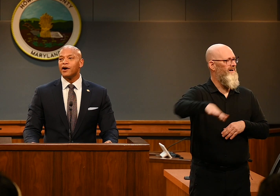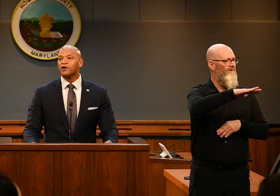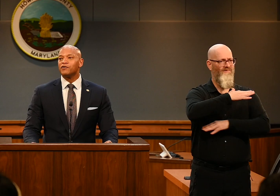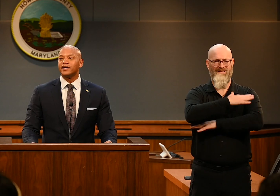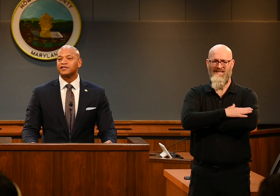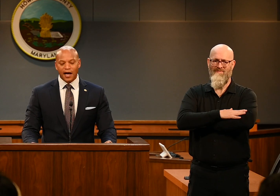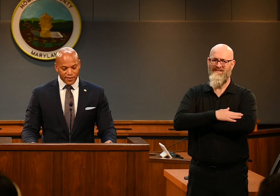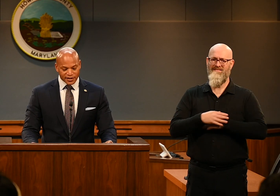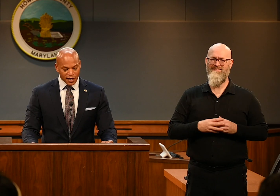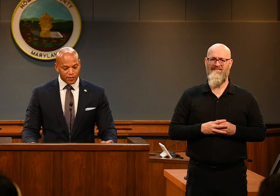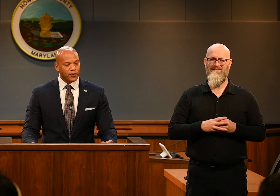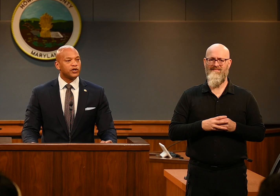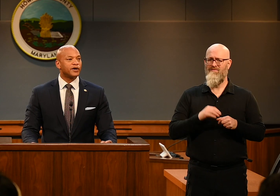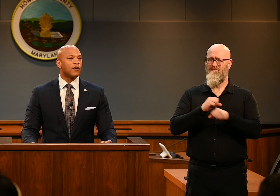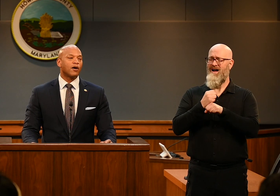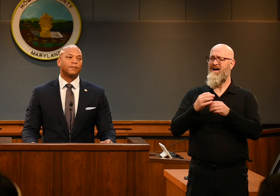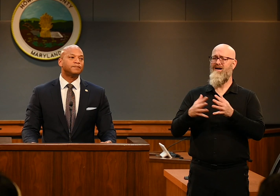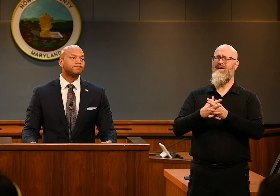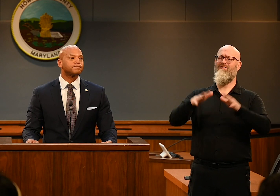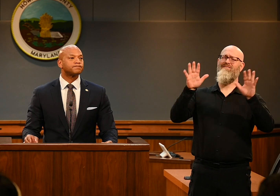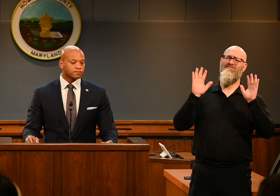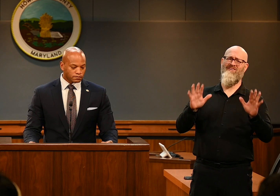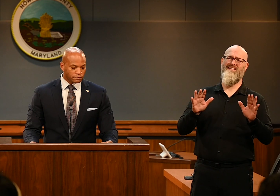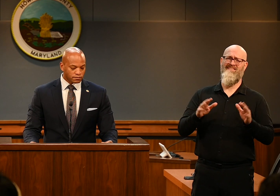Making America great does not mean telling people you are not welcome.